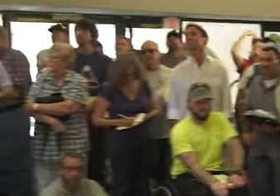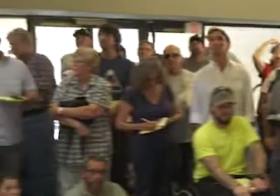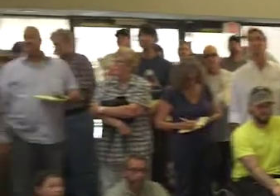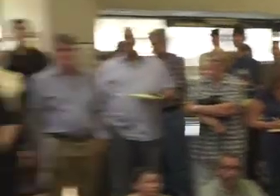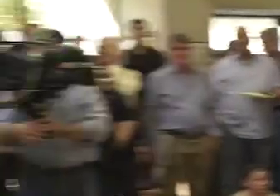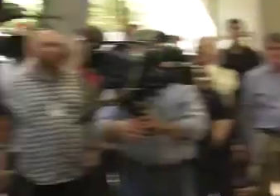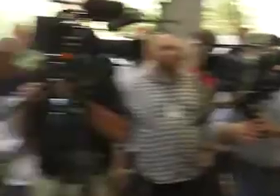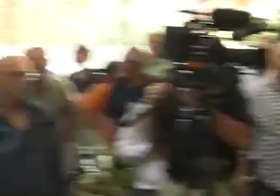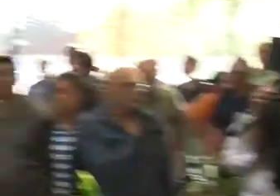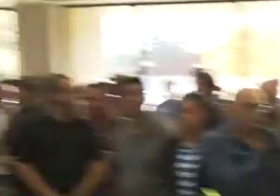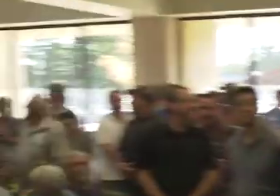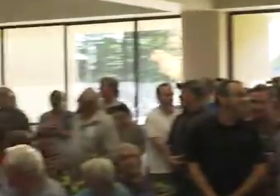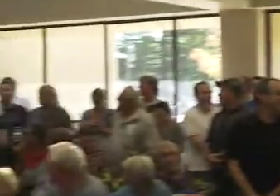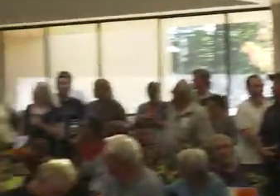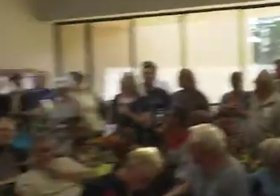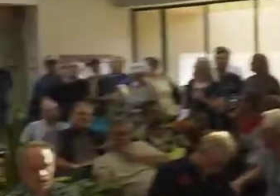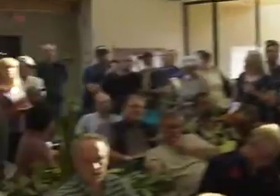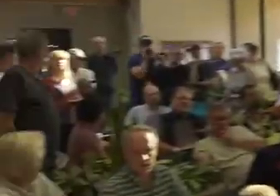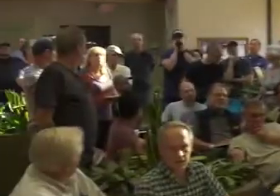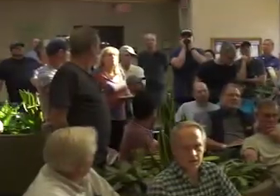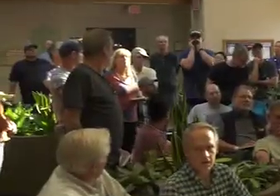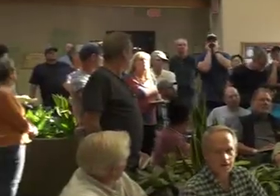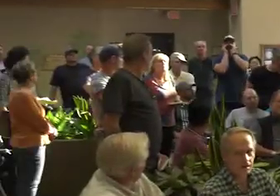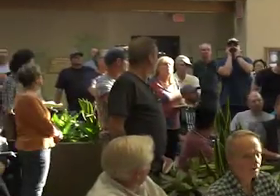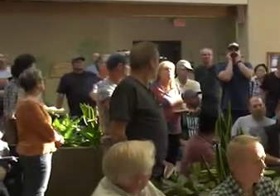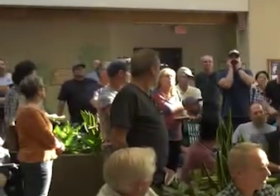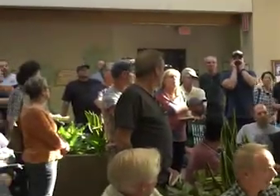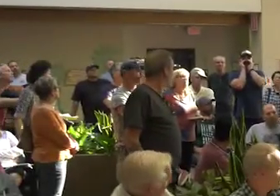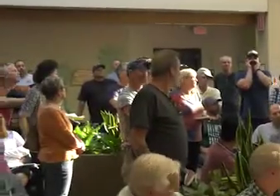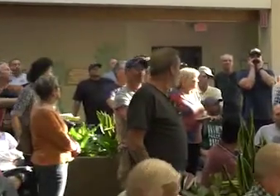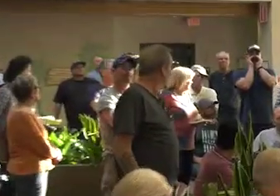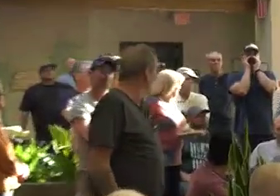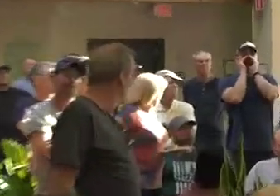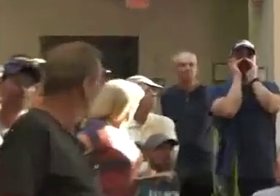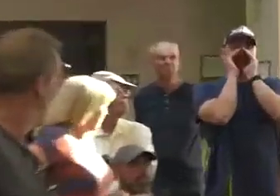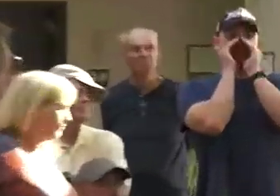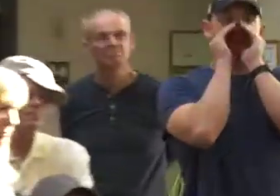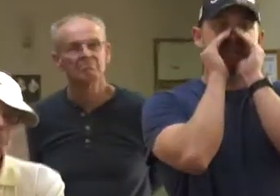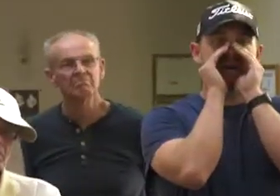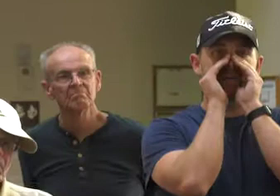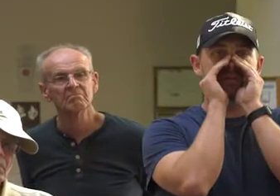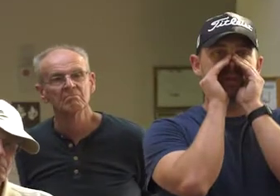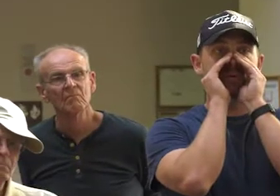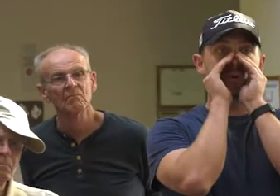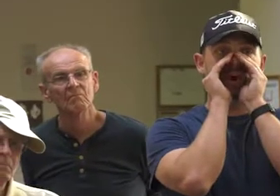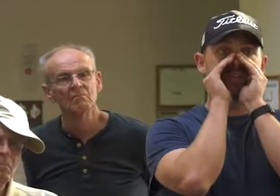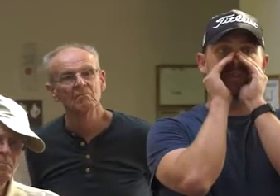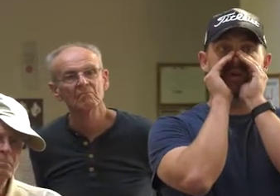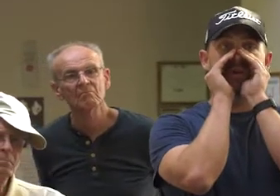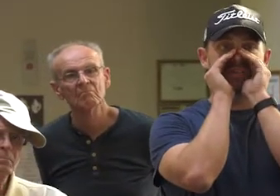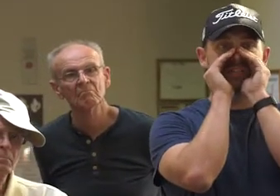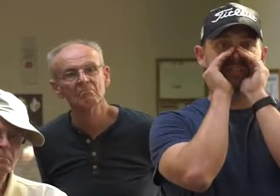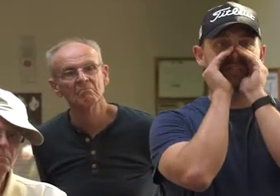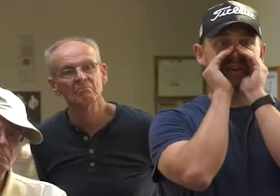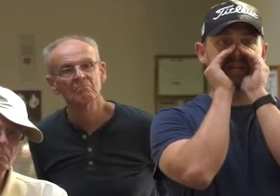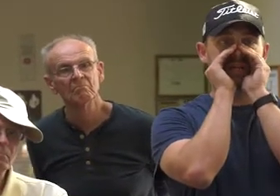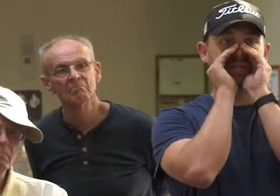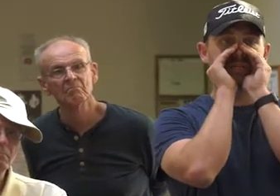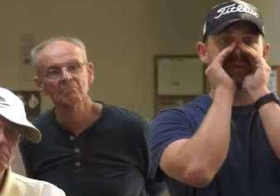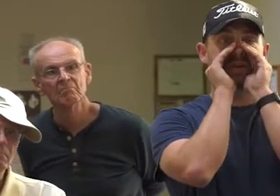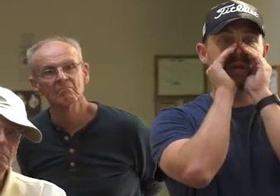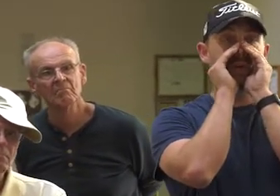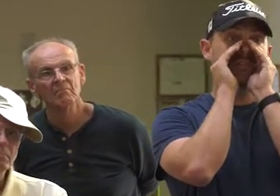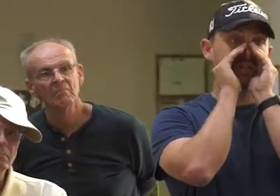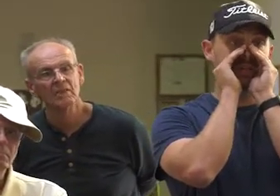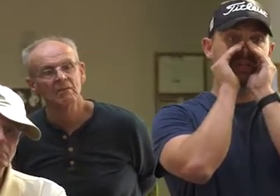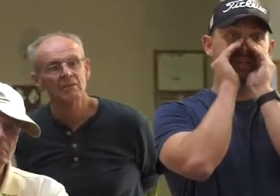I'll repeat the question. So my question is about timing, and it's come up a couple times about people wanting to do their own assessment of